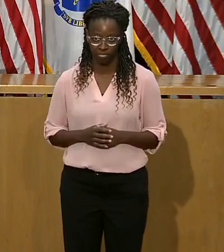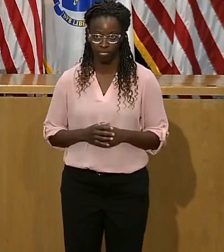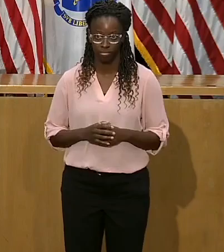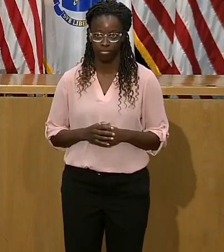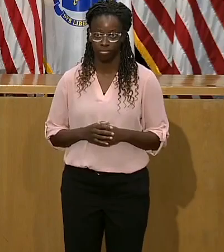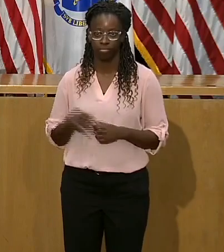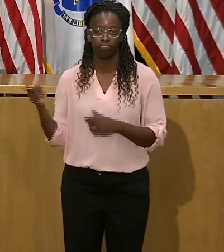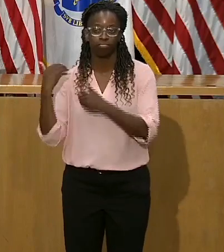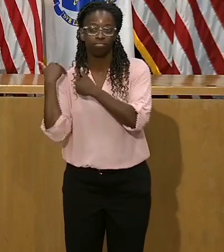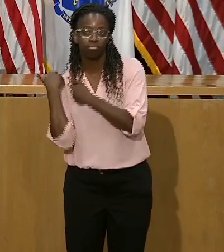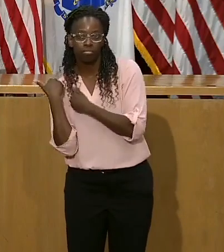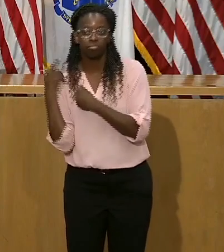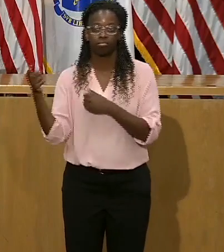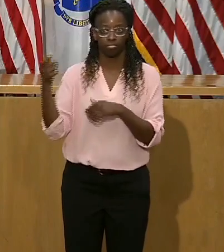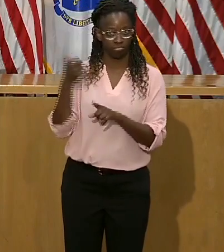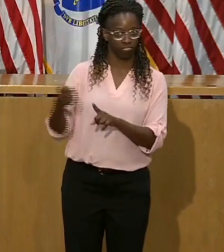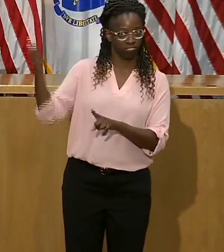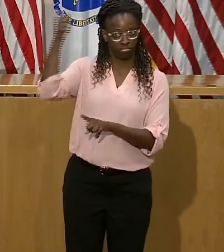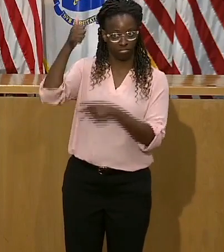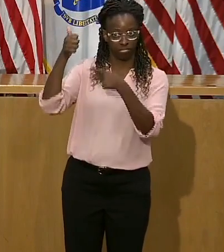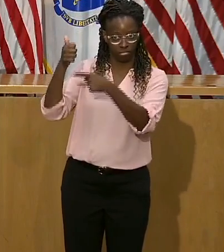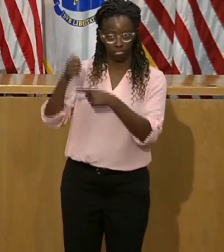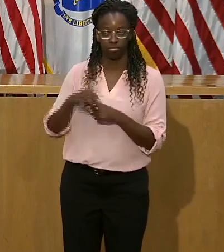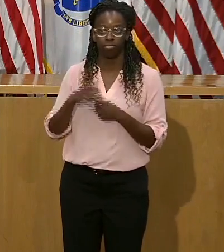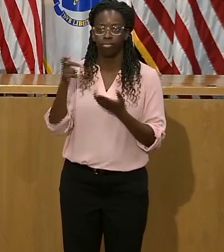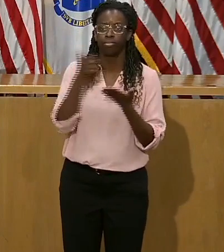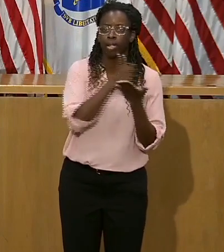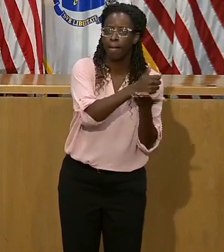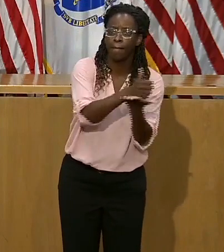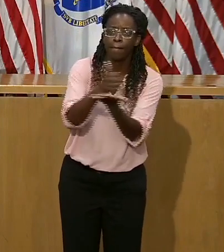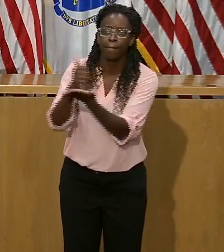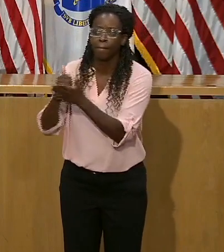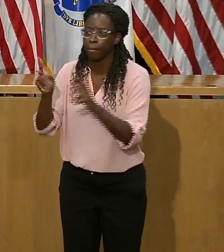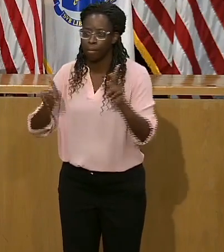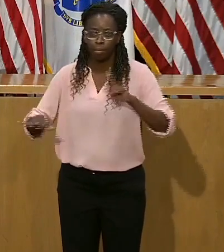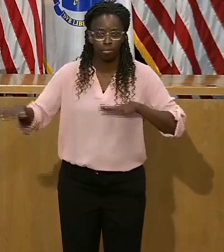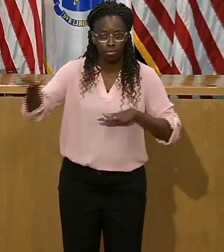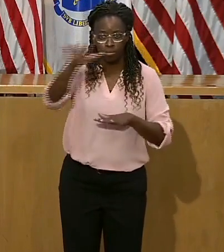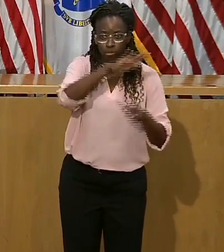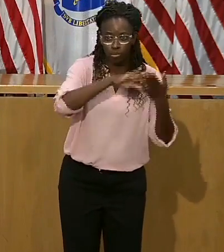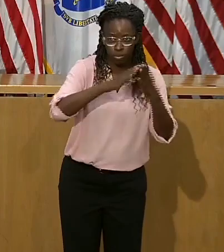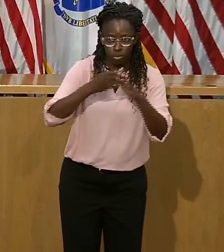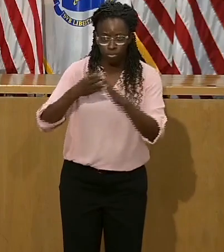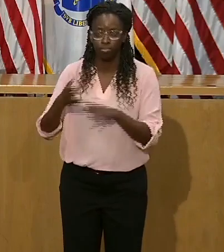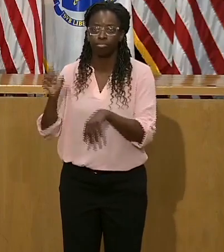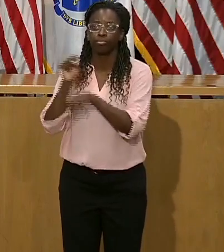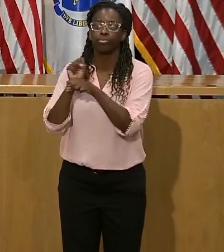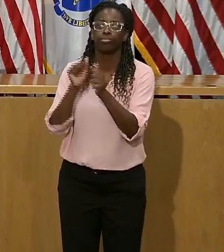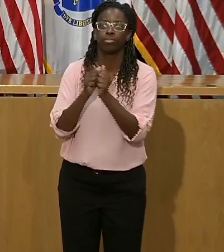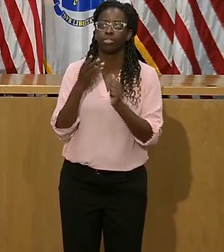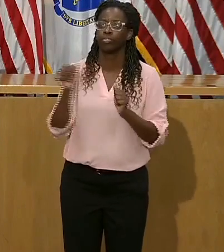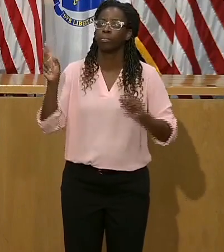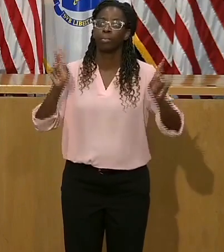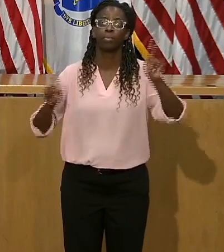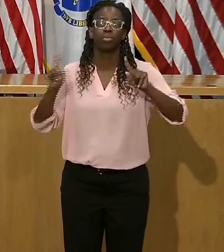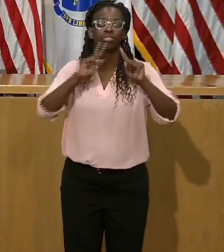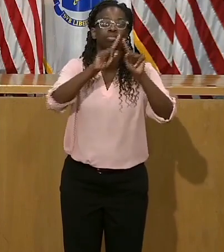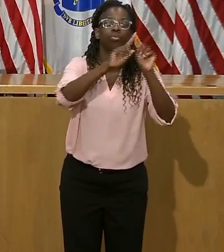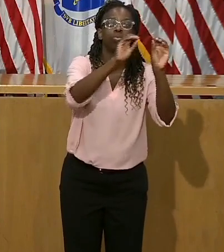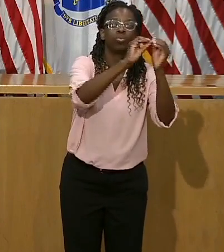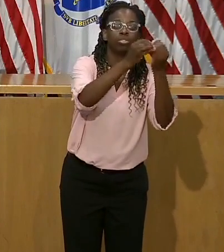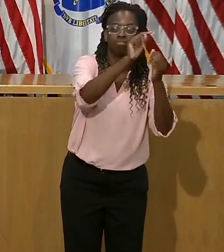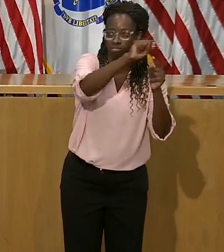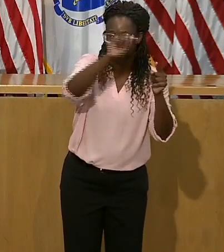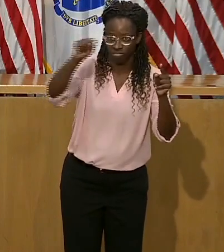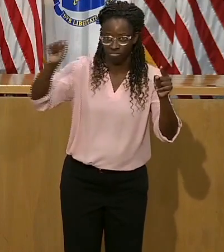state working to expand economic opportunity. I am also a board member of the Massachusetts Growth Capital Corporation, appointed by the governor, and a member